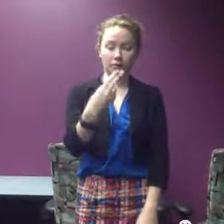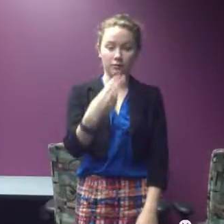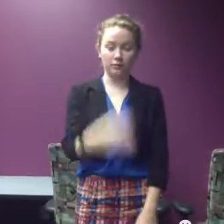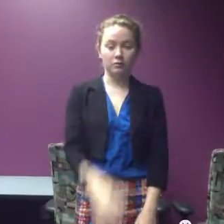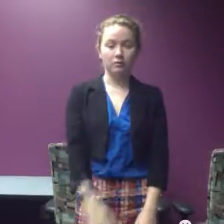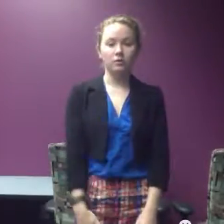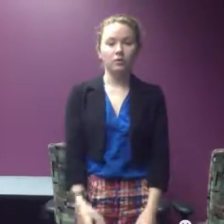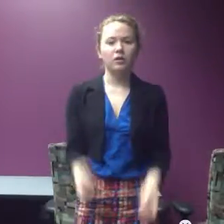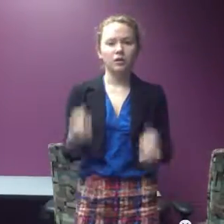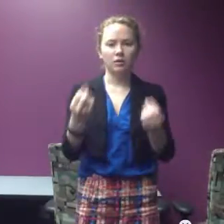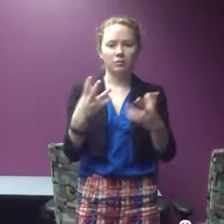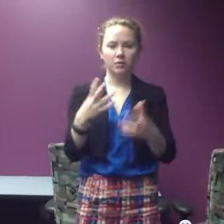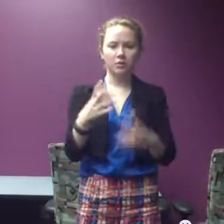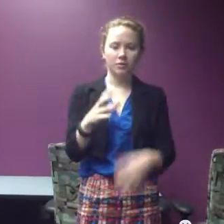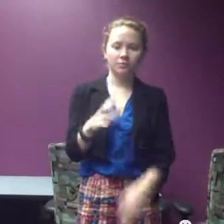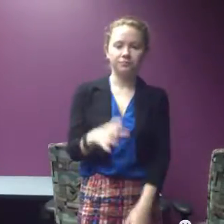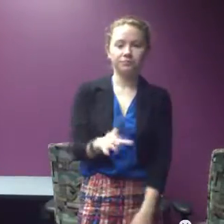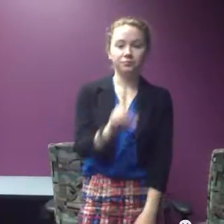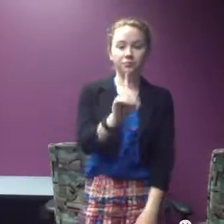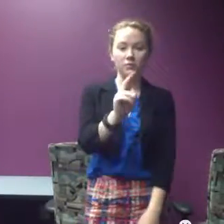So we're going to say this side is 10 inches.